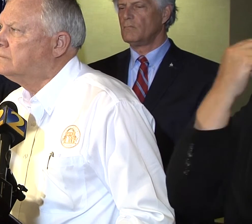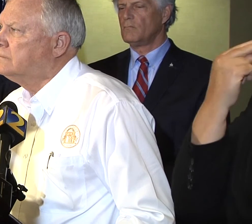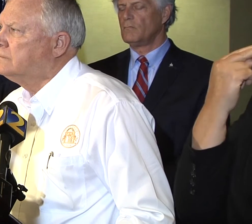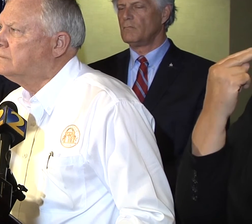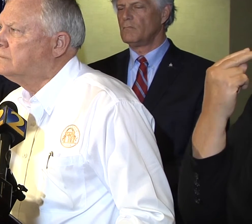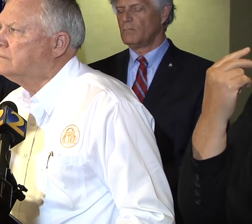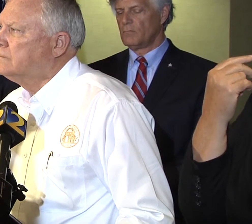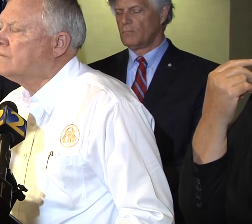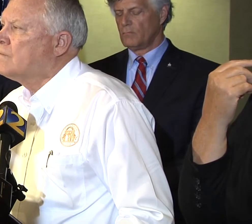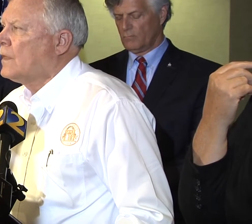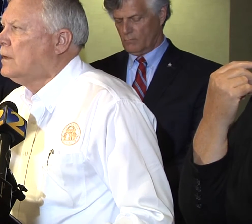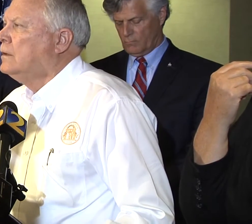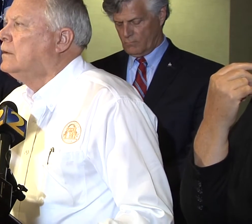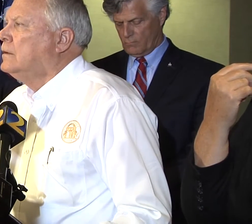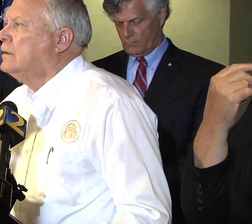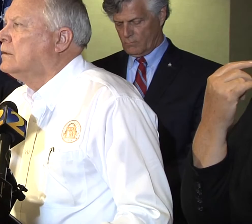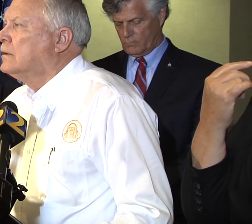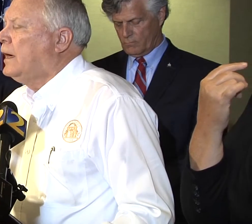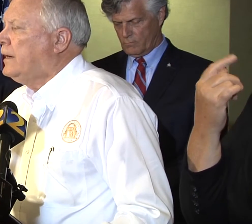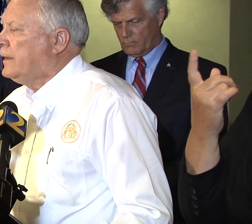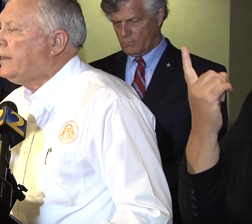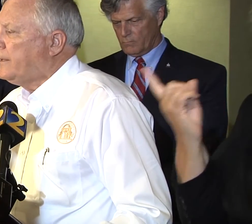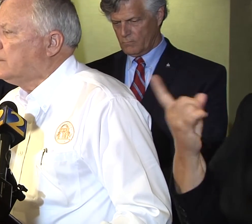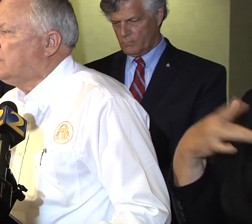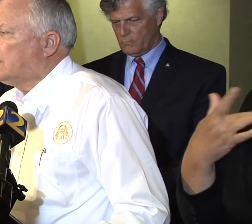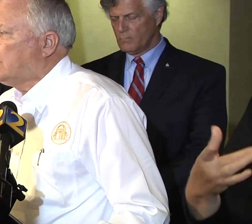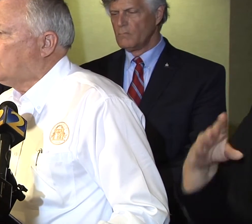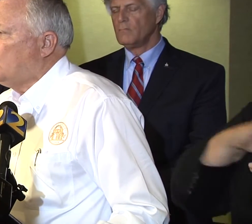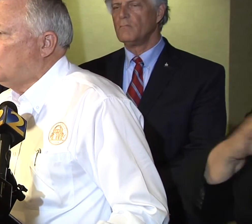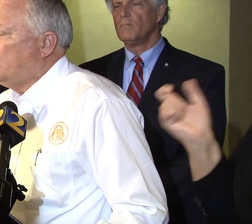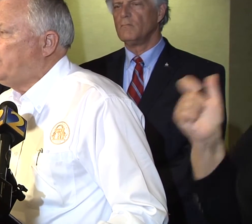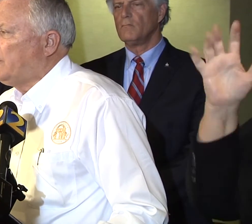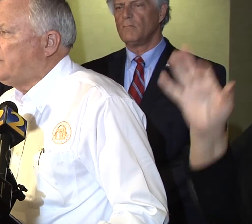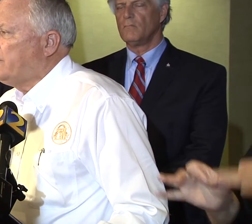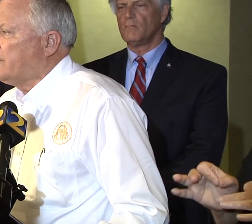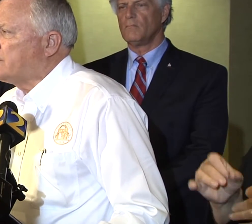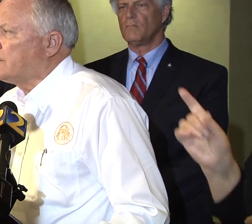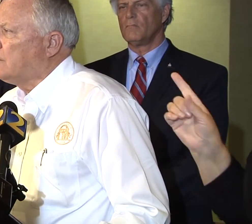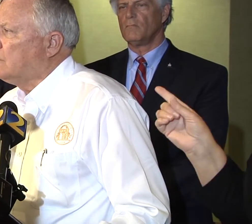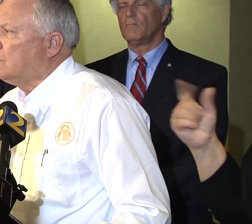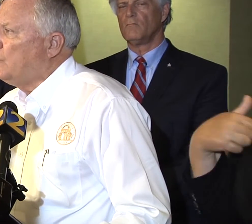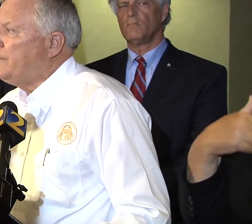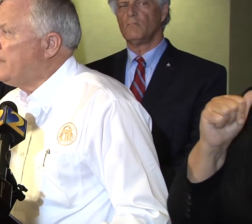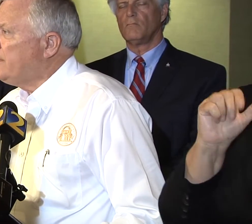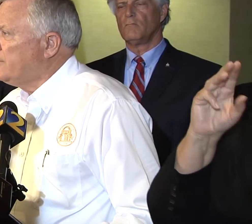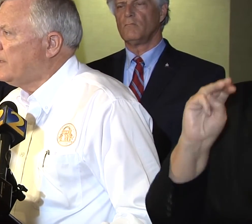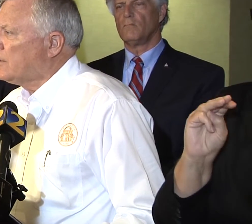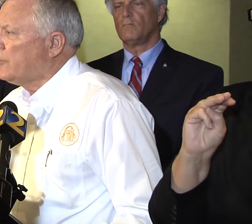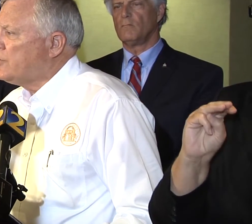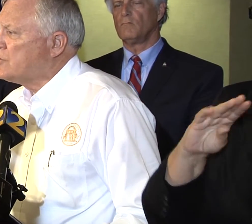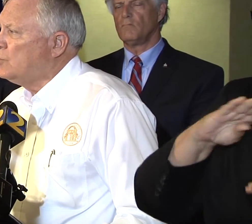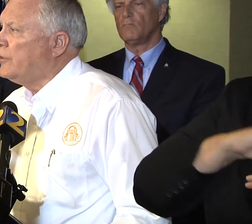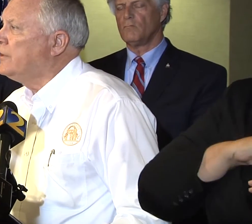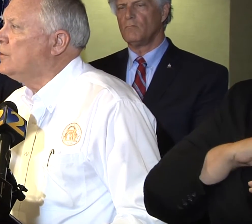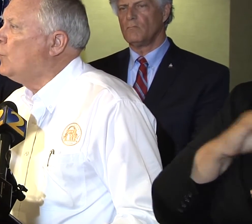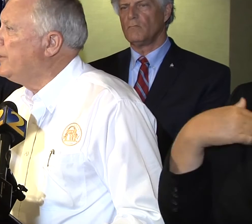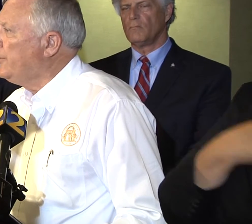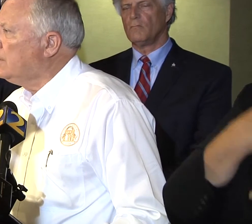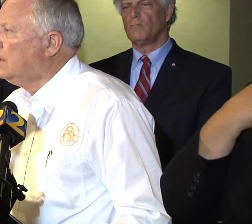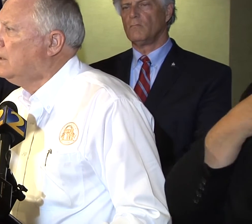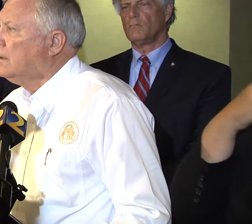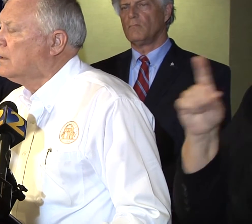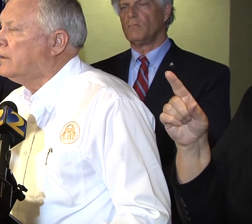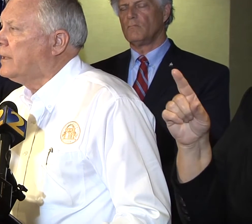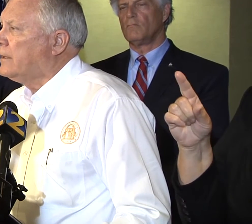are you satisfied with your decision? I am. We believe that we made the declaration within the